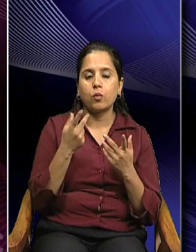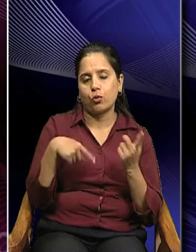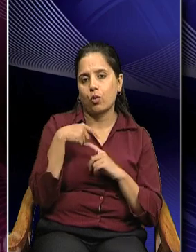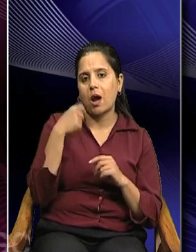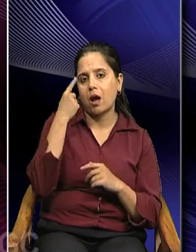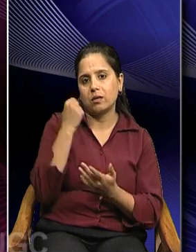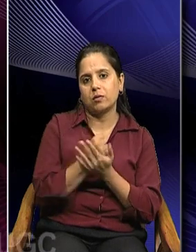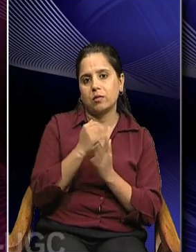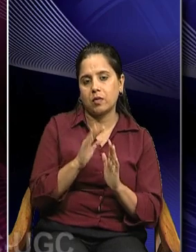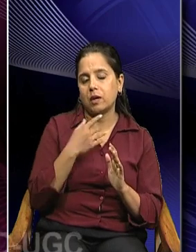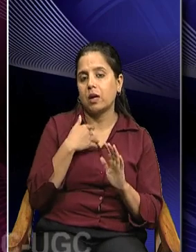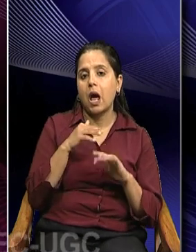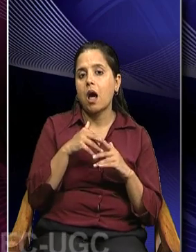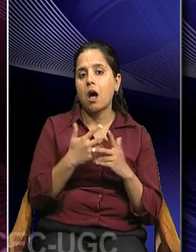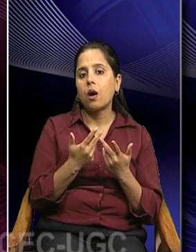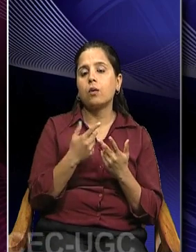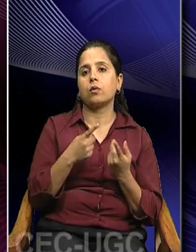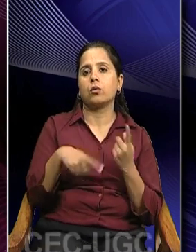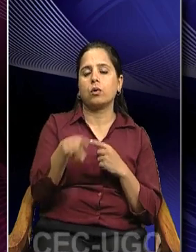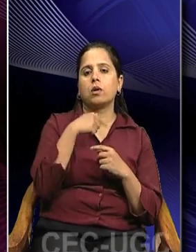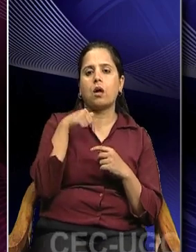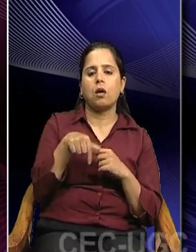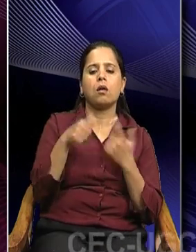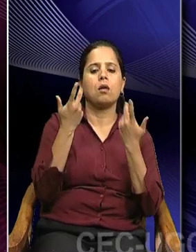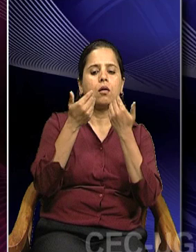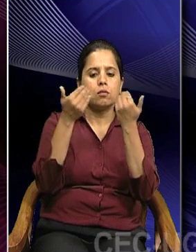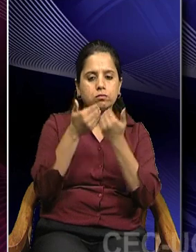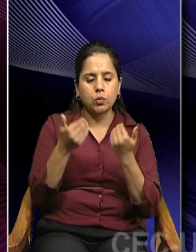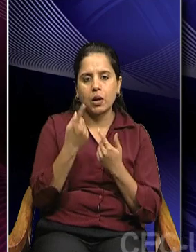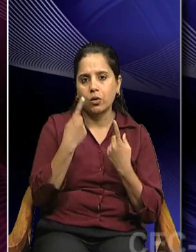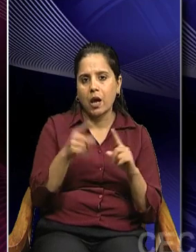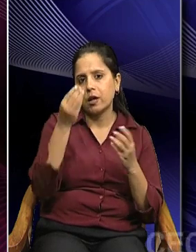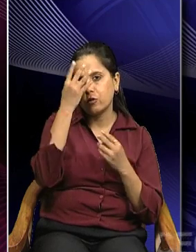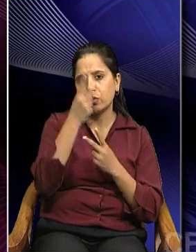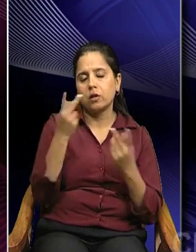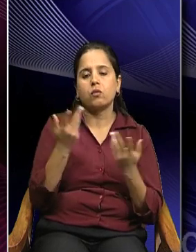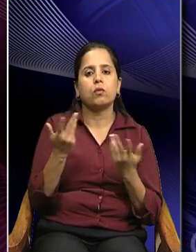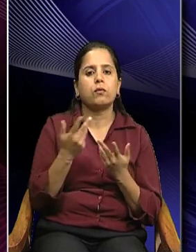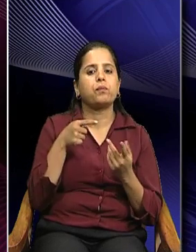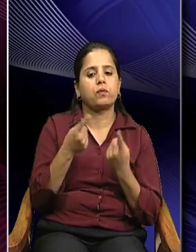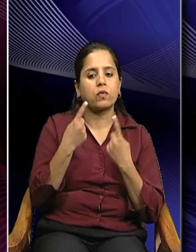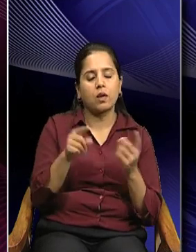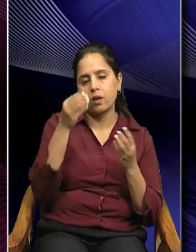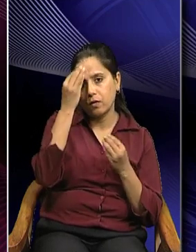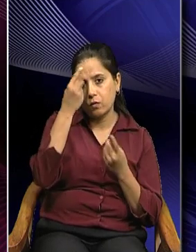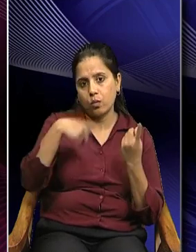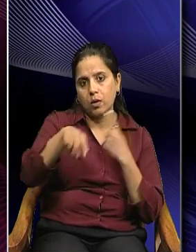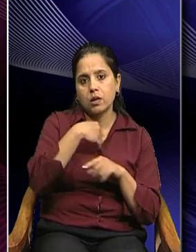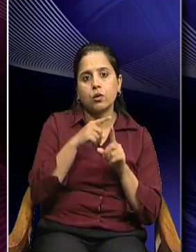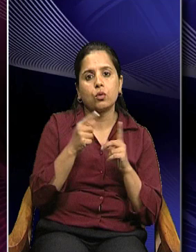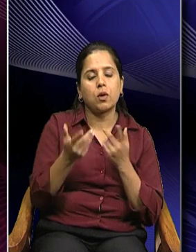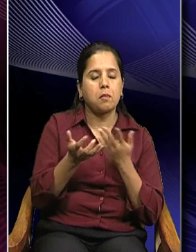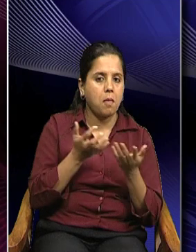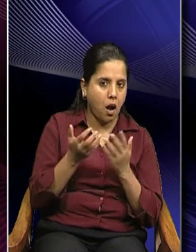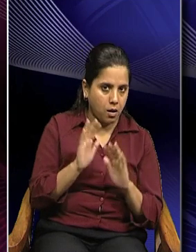understand that how to percolate down the right information to the customers, right information to the